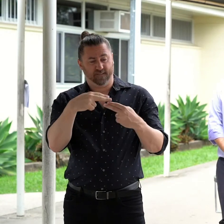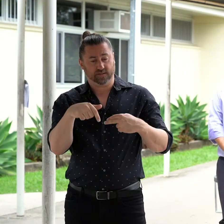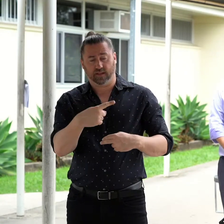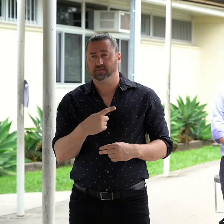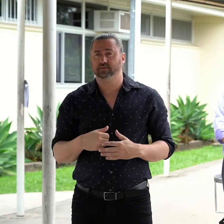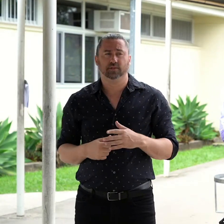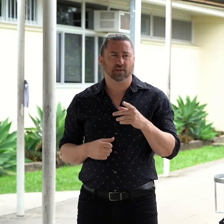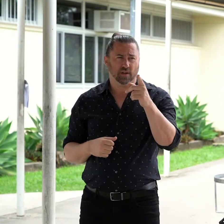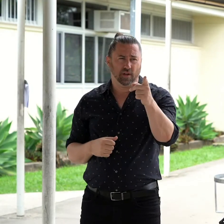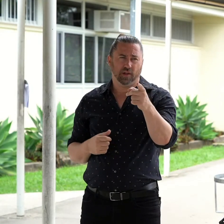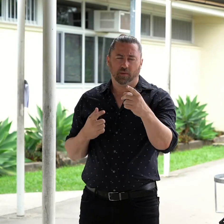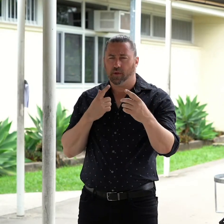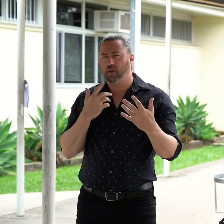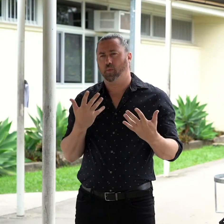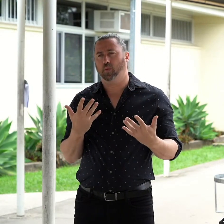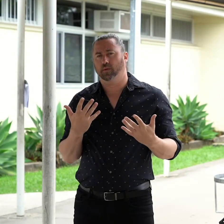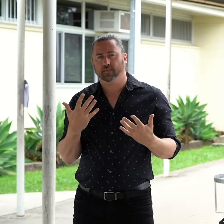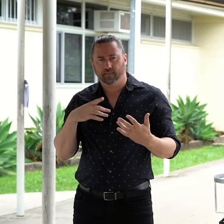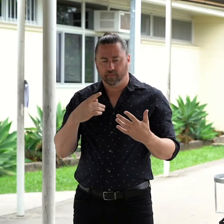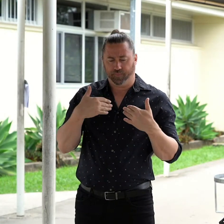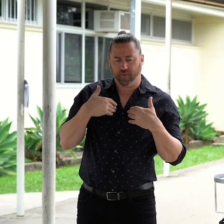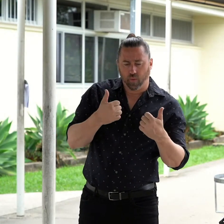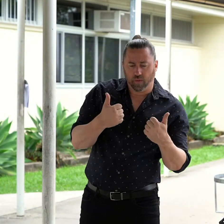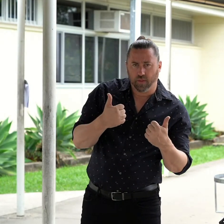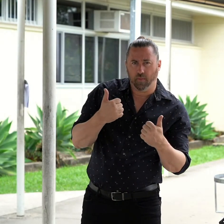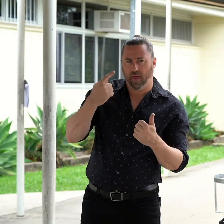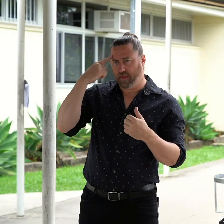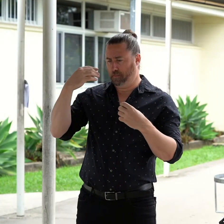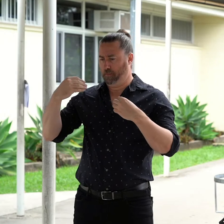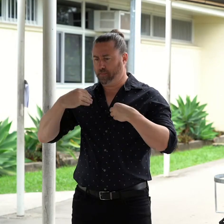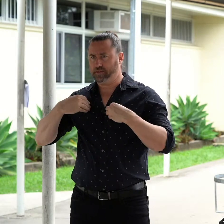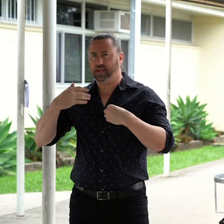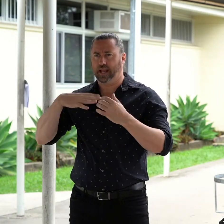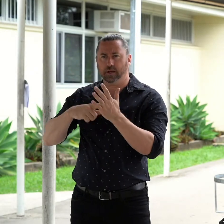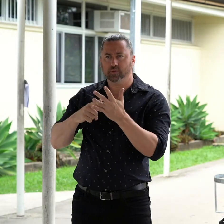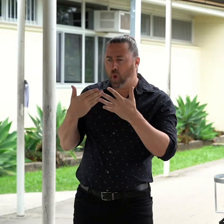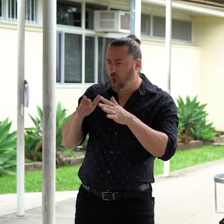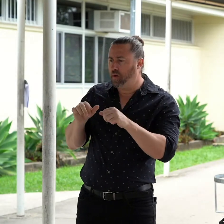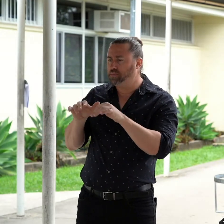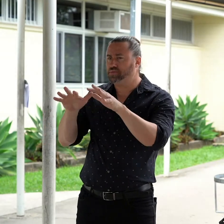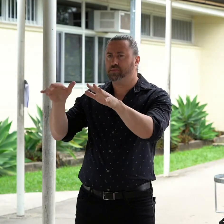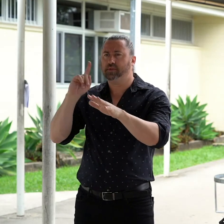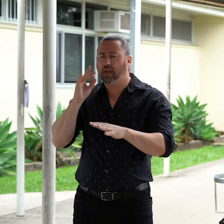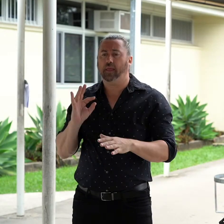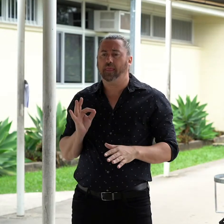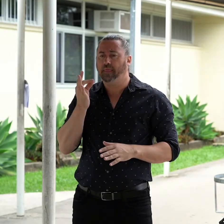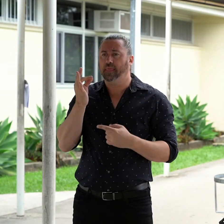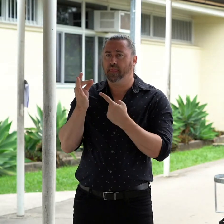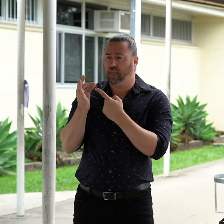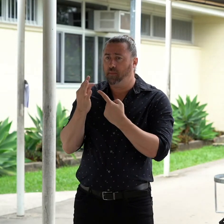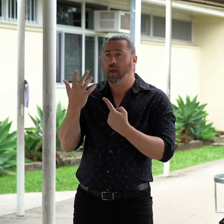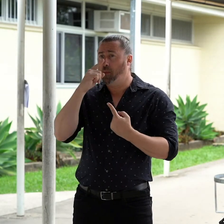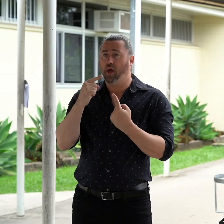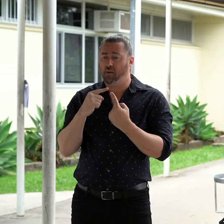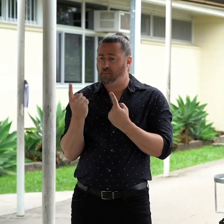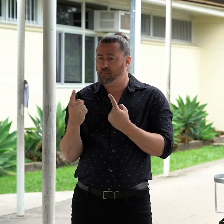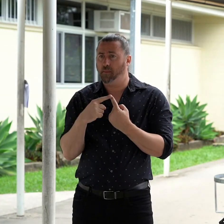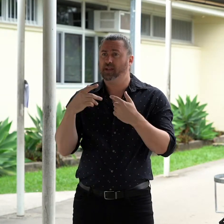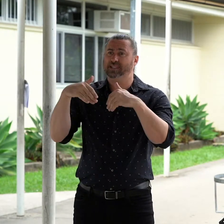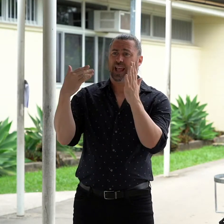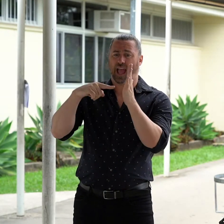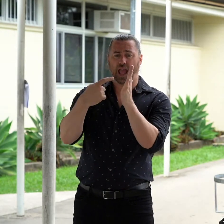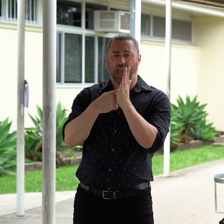question of balancing the health of Queenslanders versus the economy, though, because basically by taking a PCR test, you're killing off day trips over the border, and